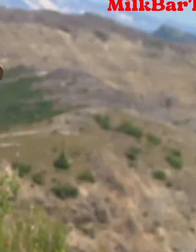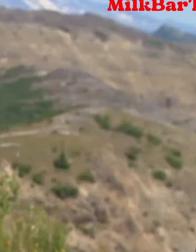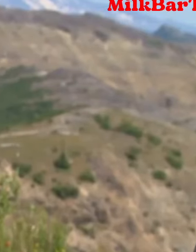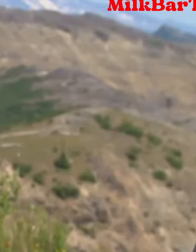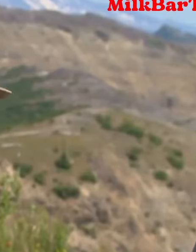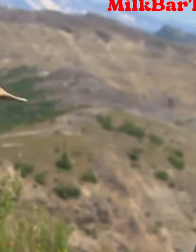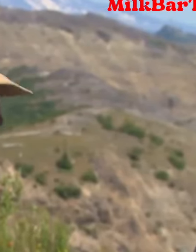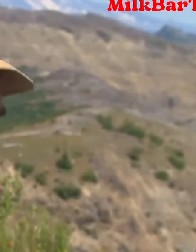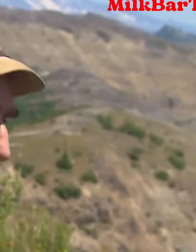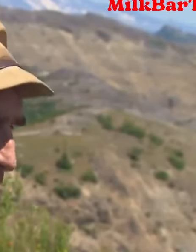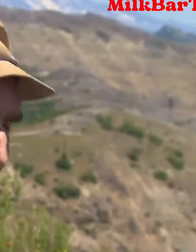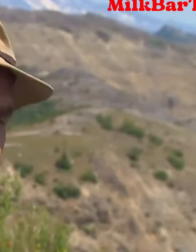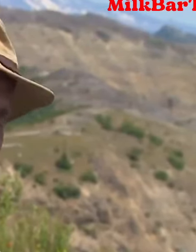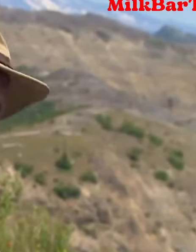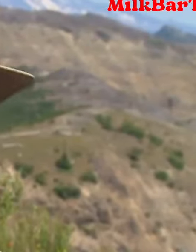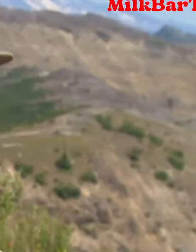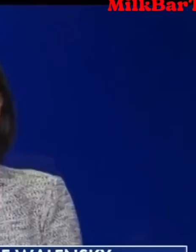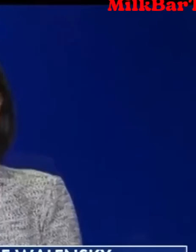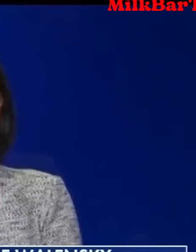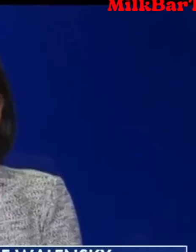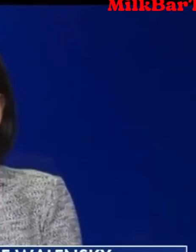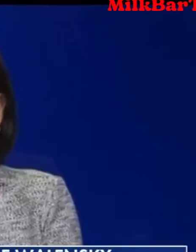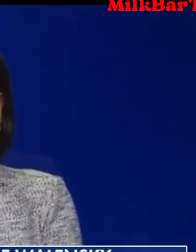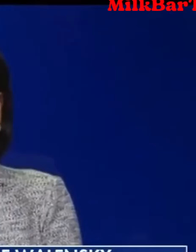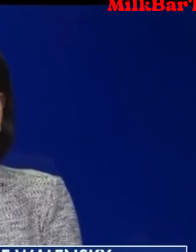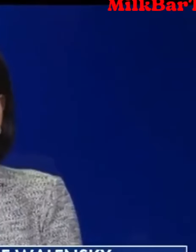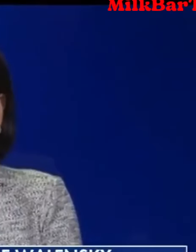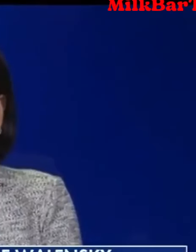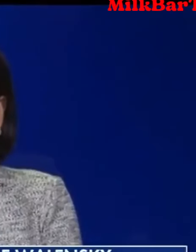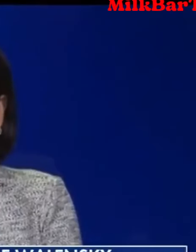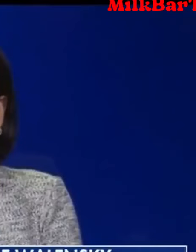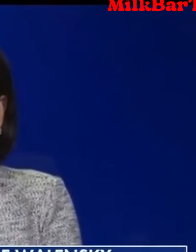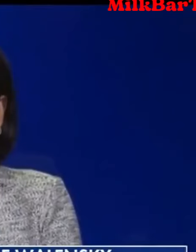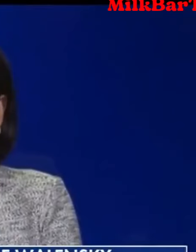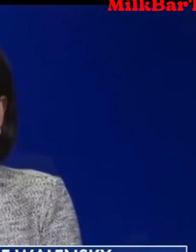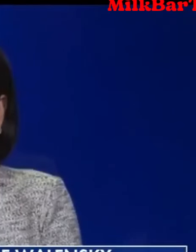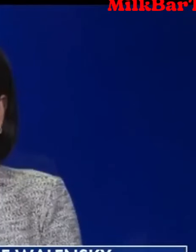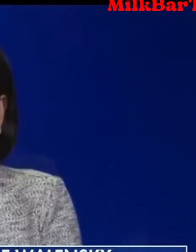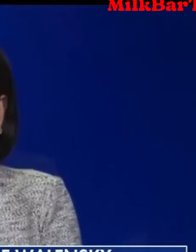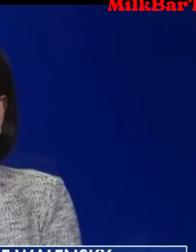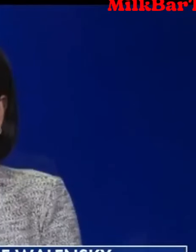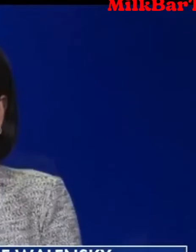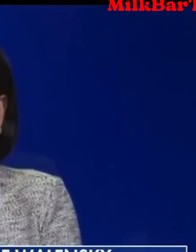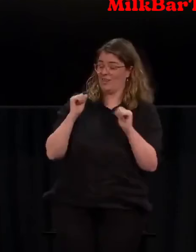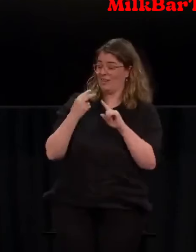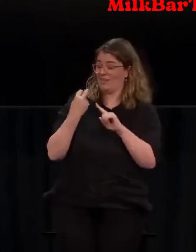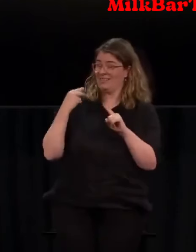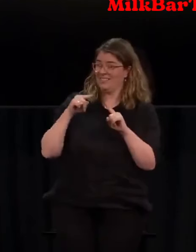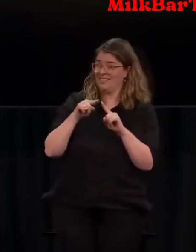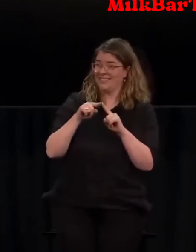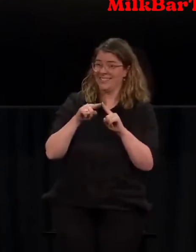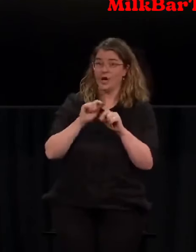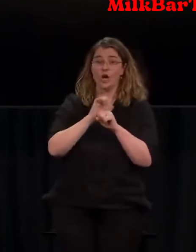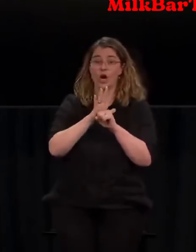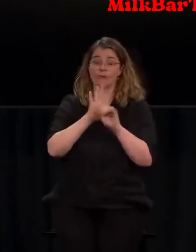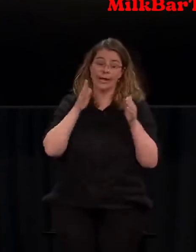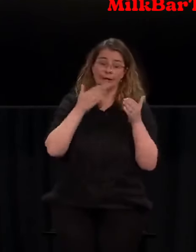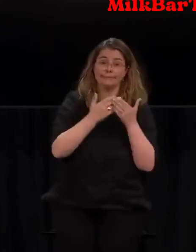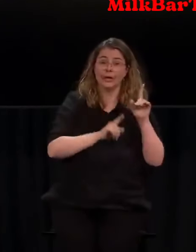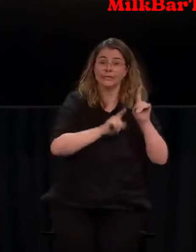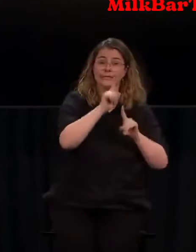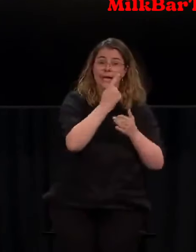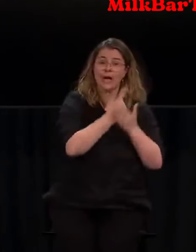you. If you're not vaccinated, it will find you. The virus tends to find places that are under-vaccinated. It does not just move to